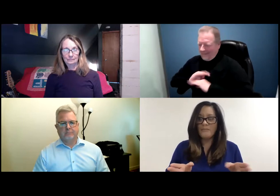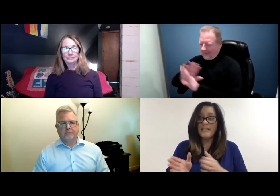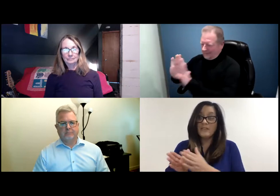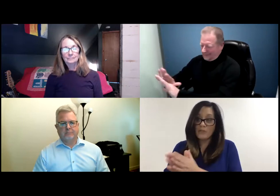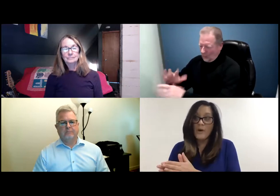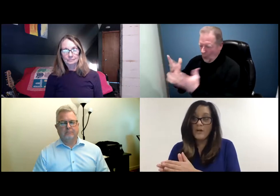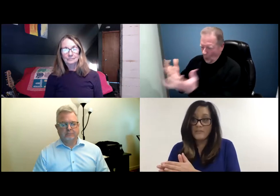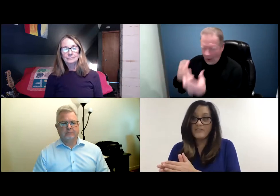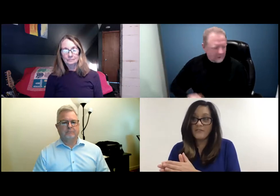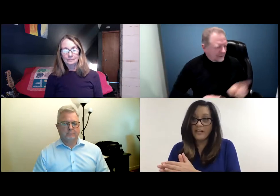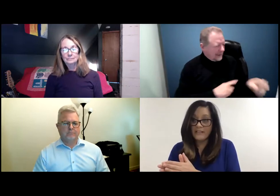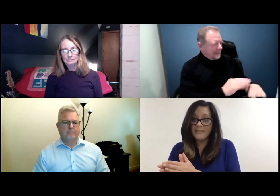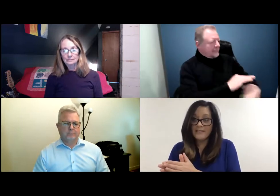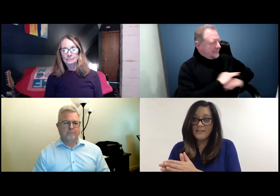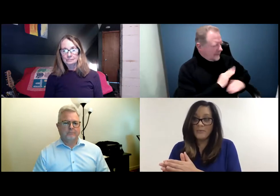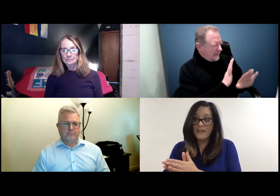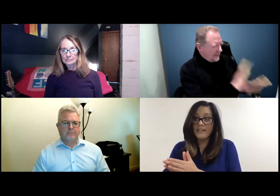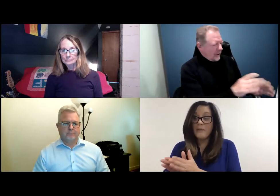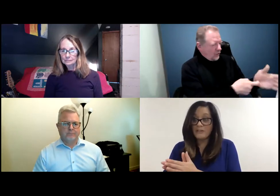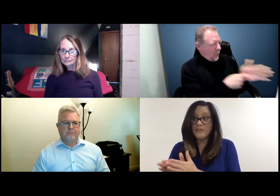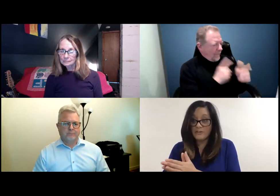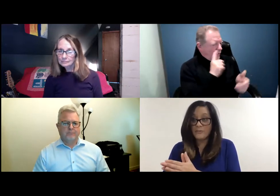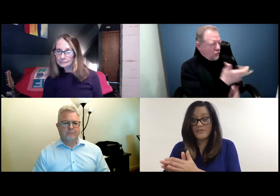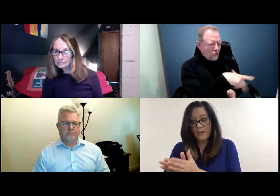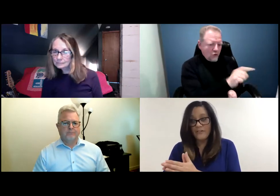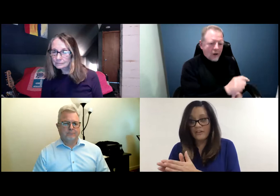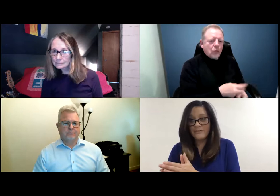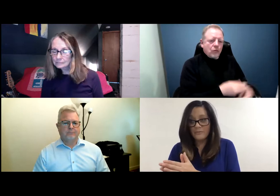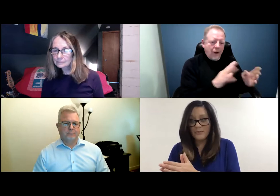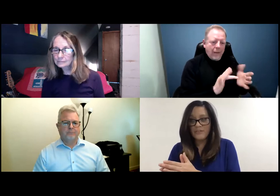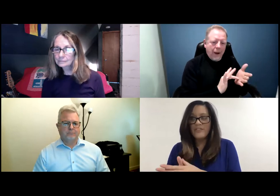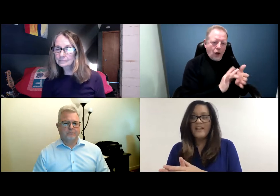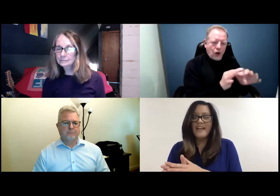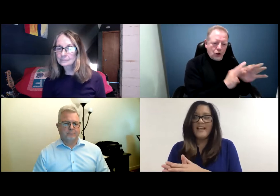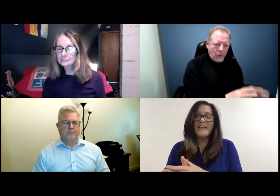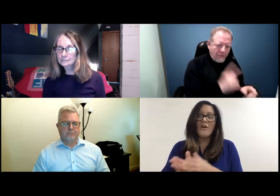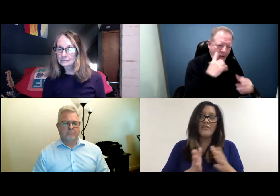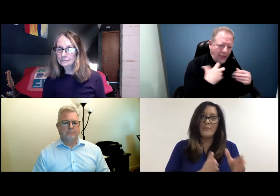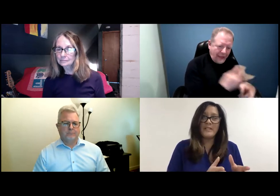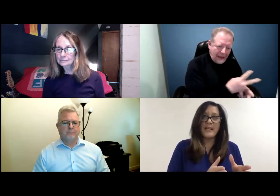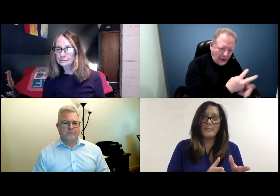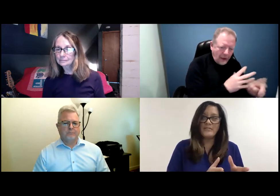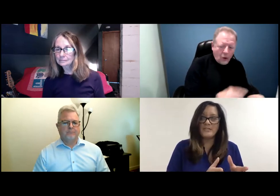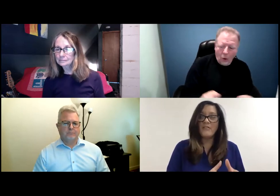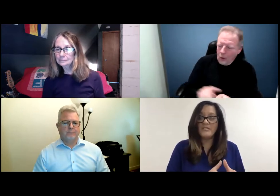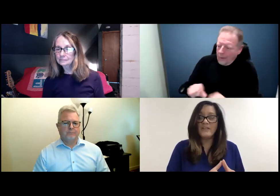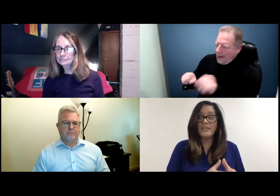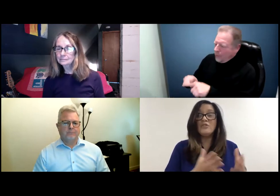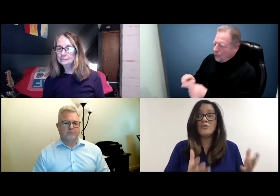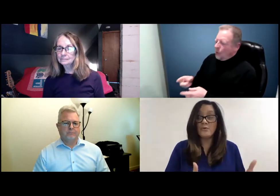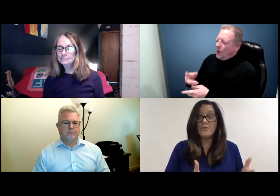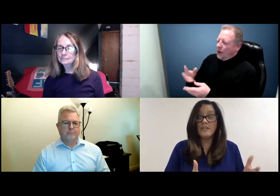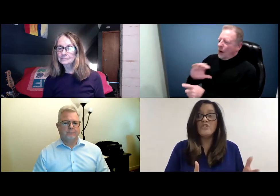both meeting the requirements of the grant, providing medical interpreters or healthcare interpreters, and then also being able to